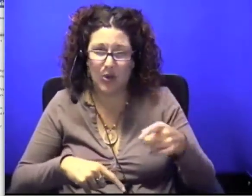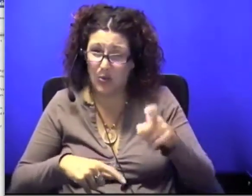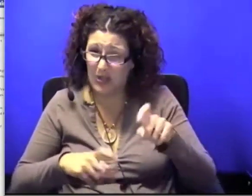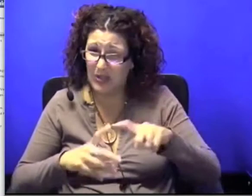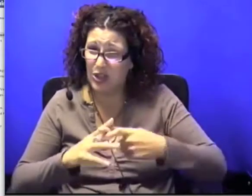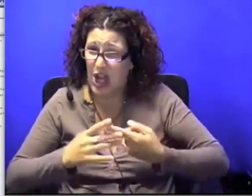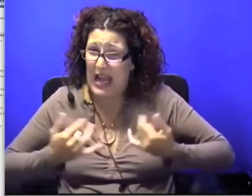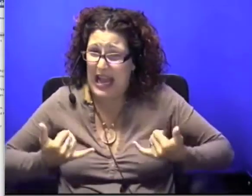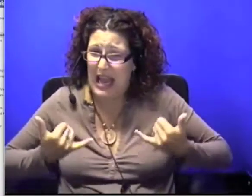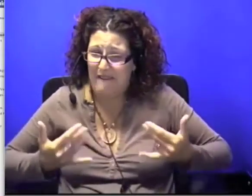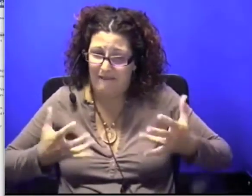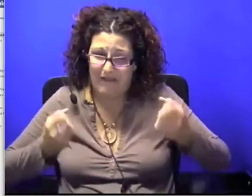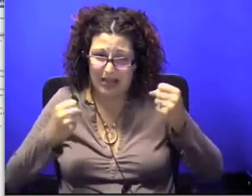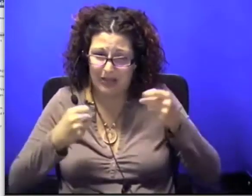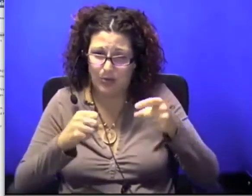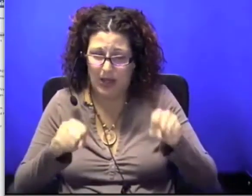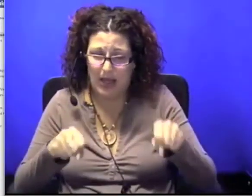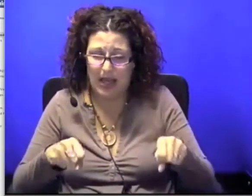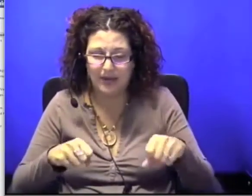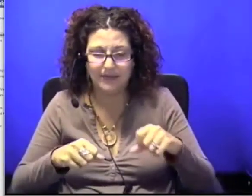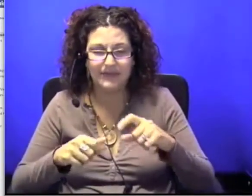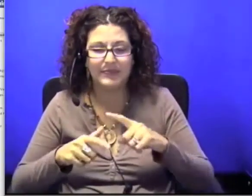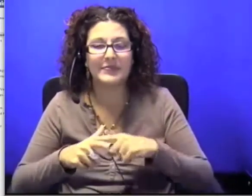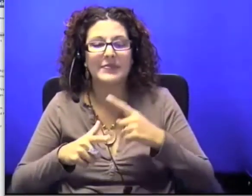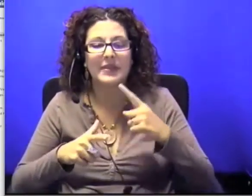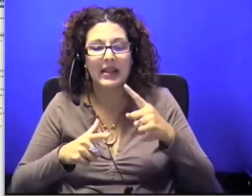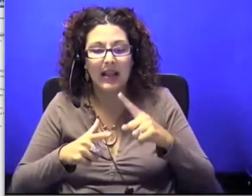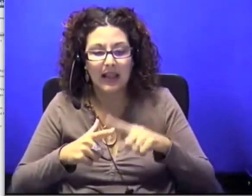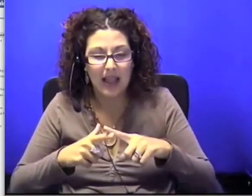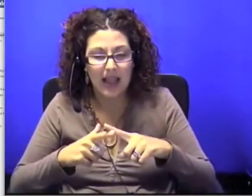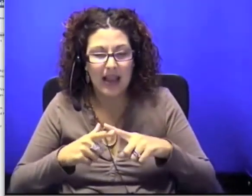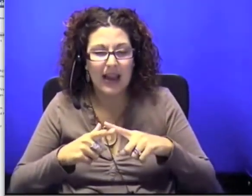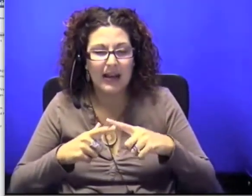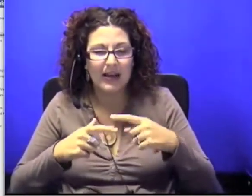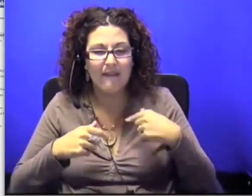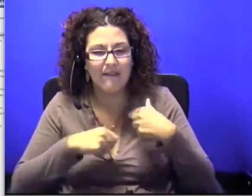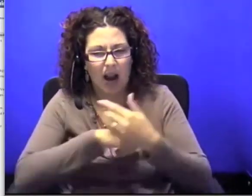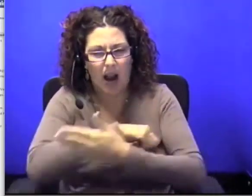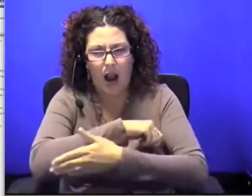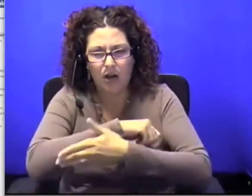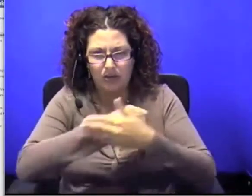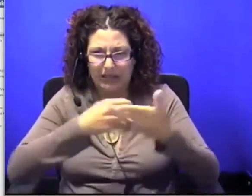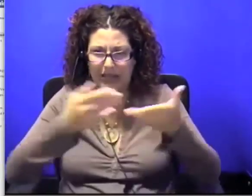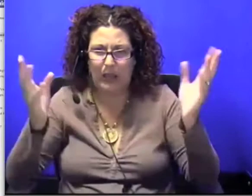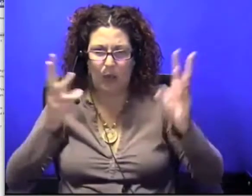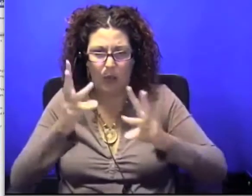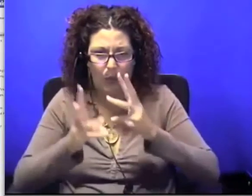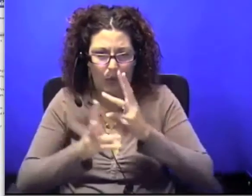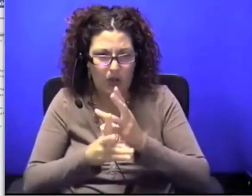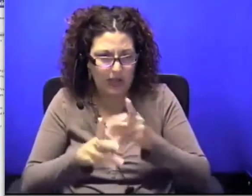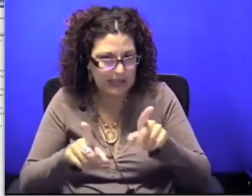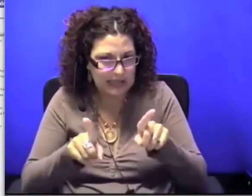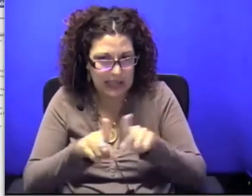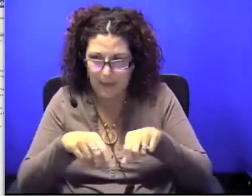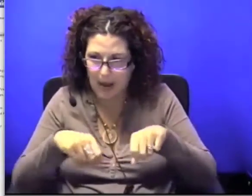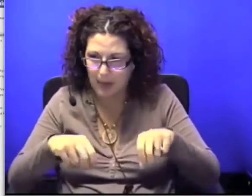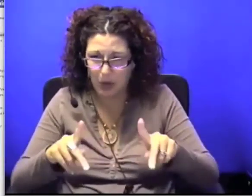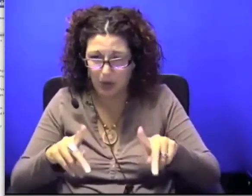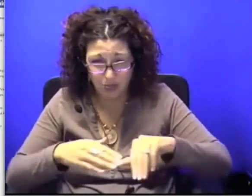now, as fast as you can. Then you have countries around the world where this is the same